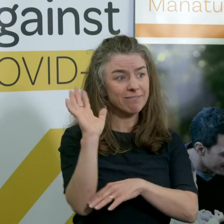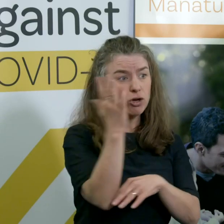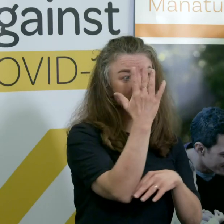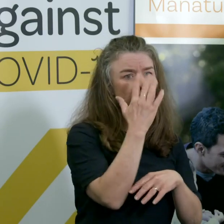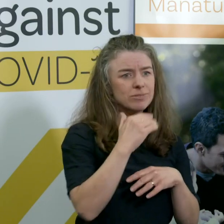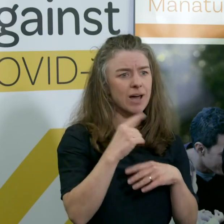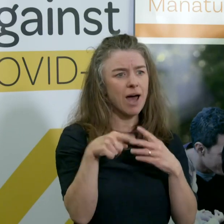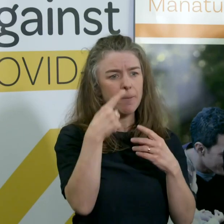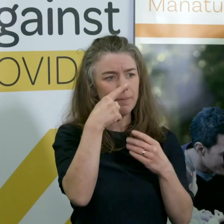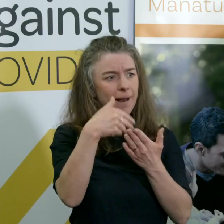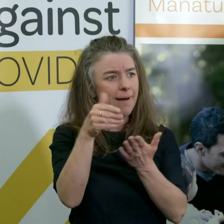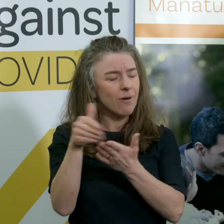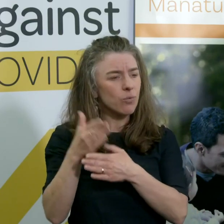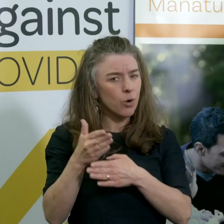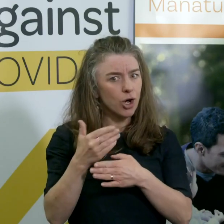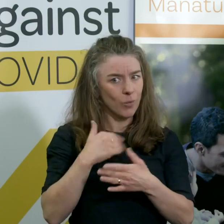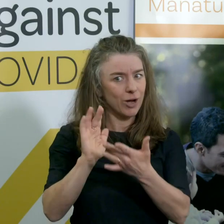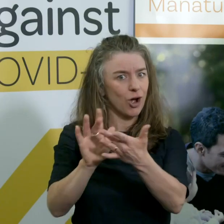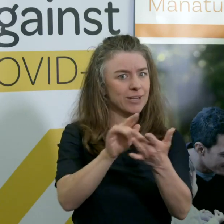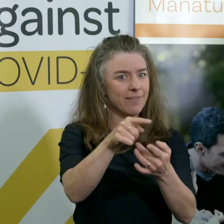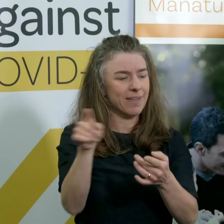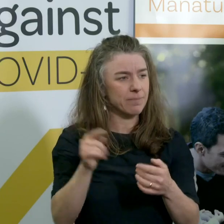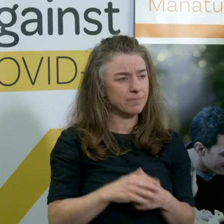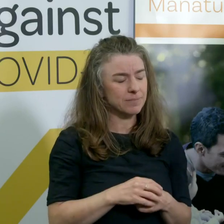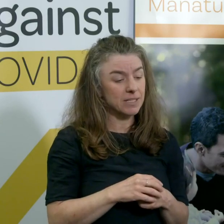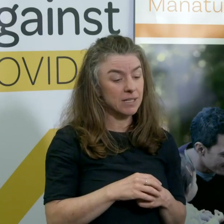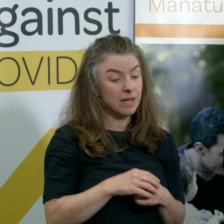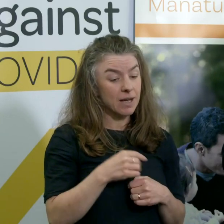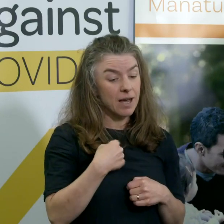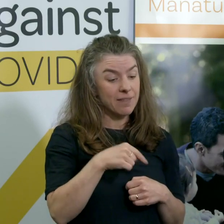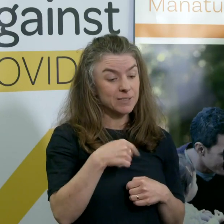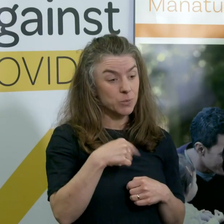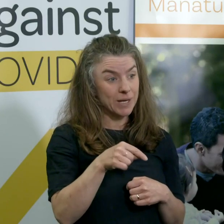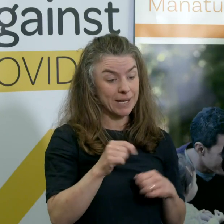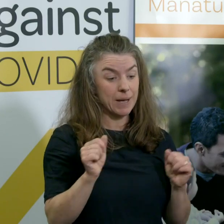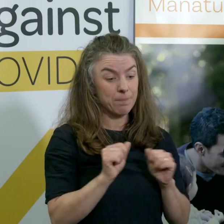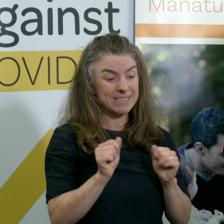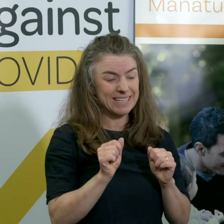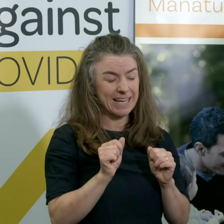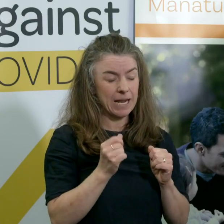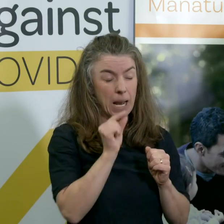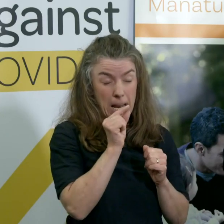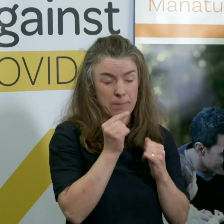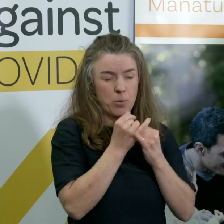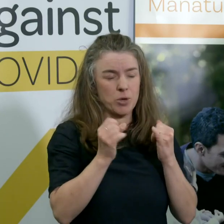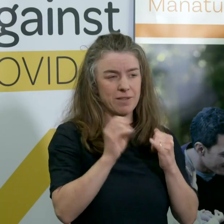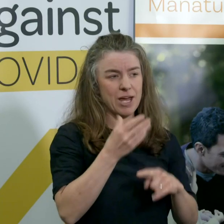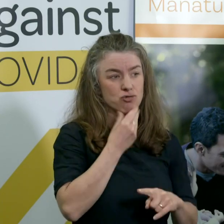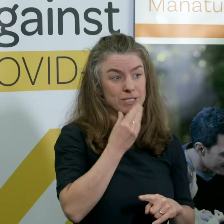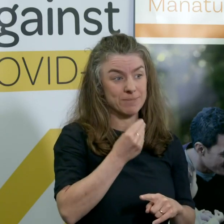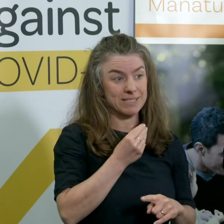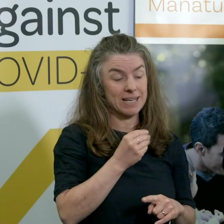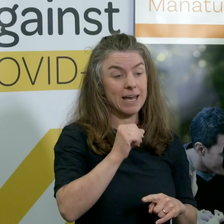like. But we're just slightly above a Christmas week. Our biggest issue, so we can handle these sorts of